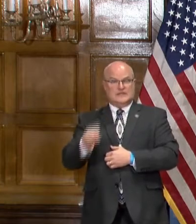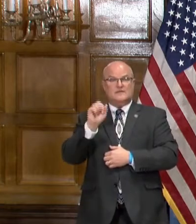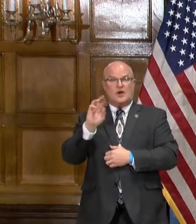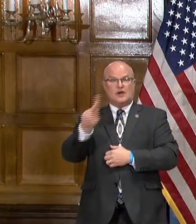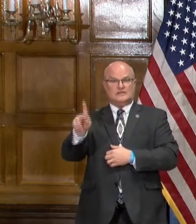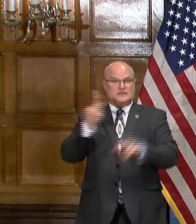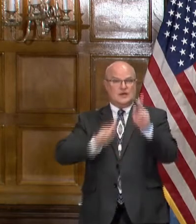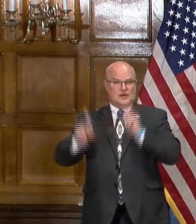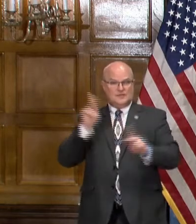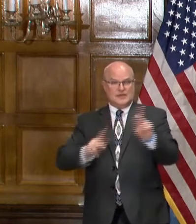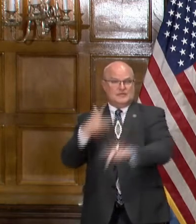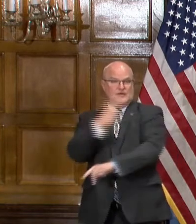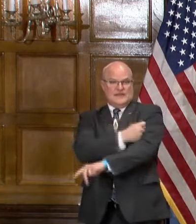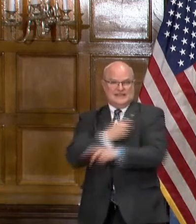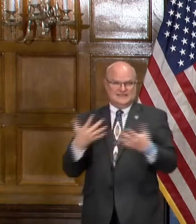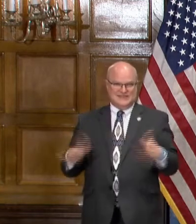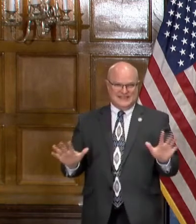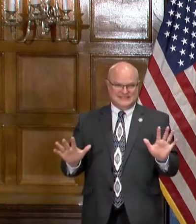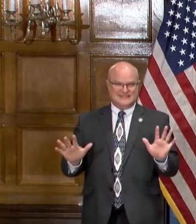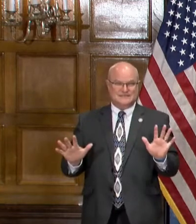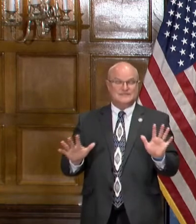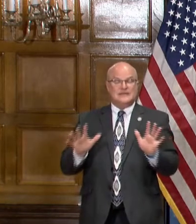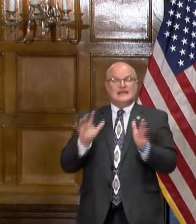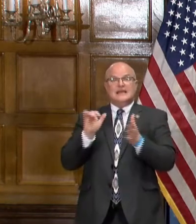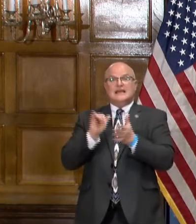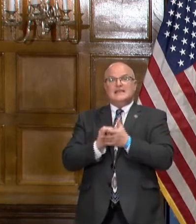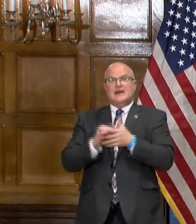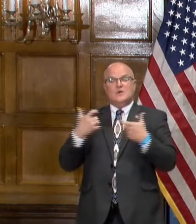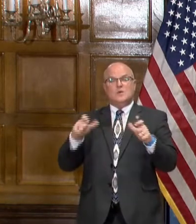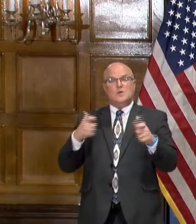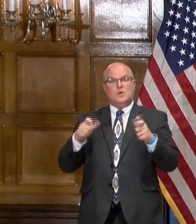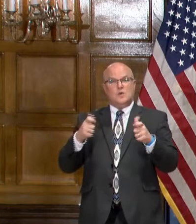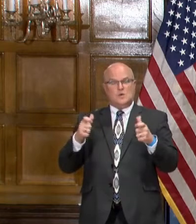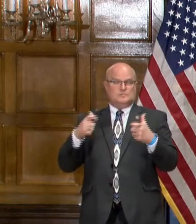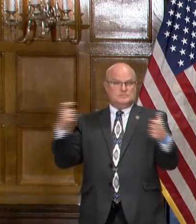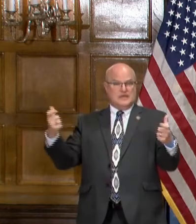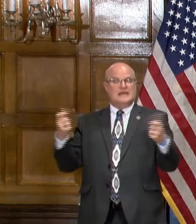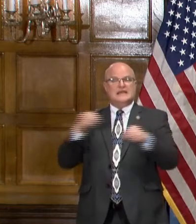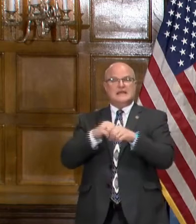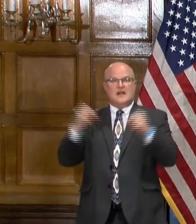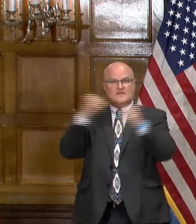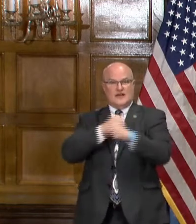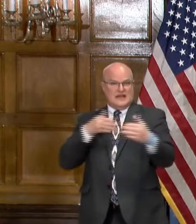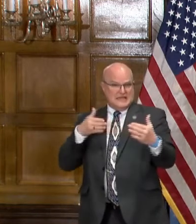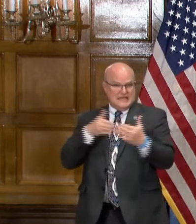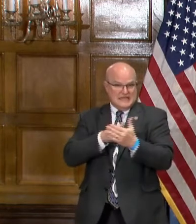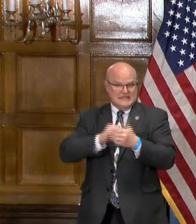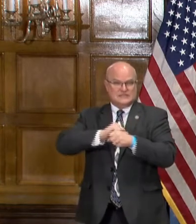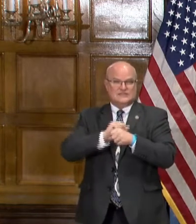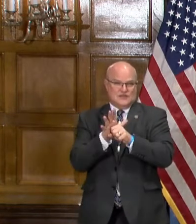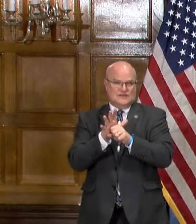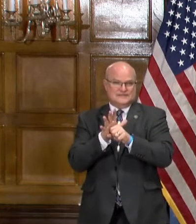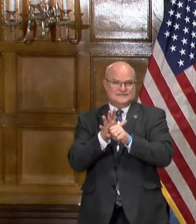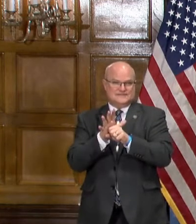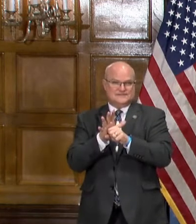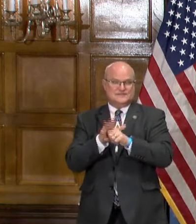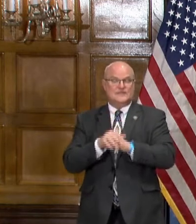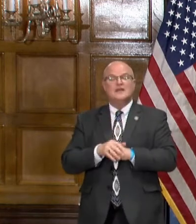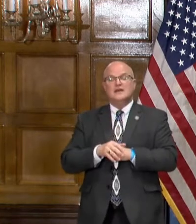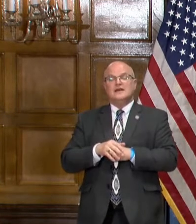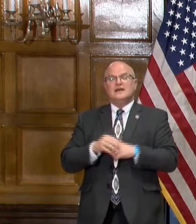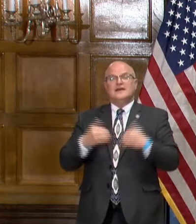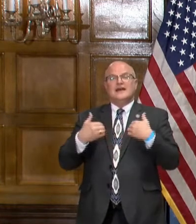Arkansas population vaccinated. That is a huge step forward in our fight against COVID-19. There